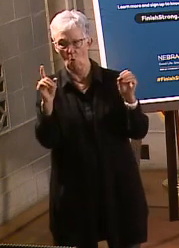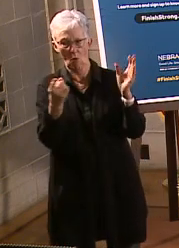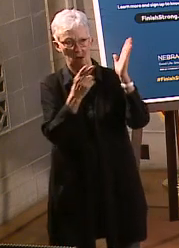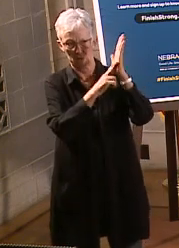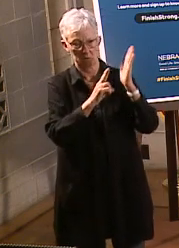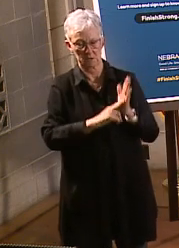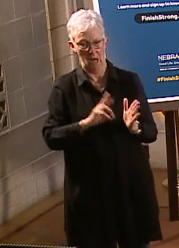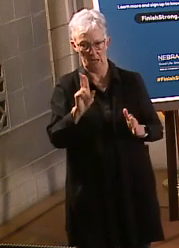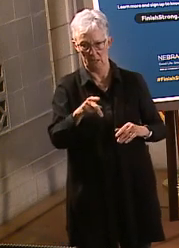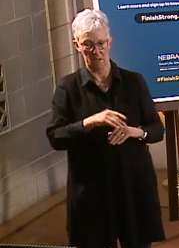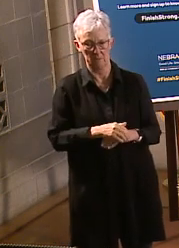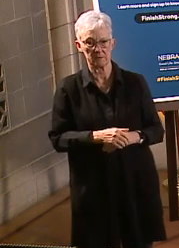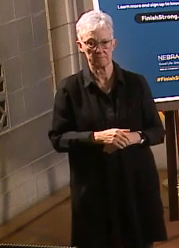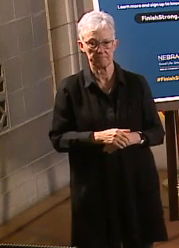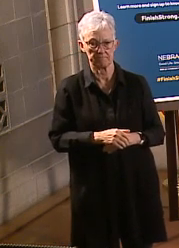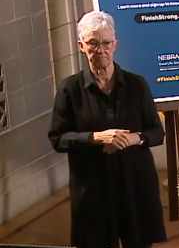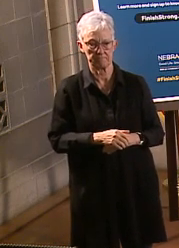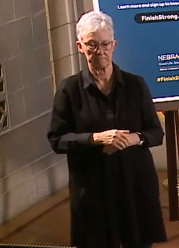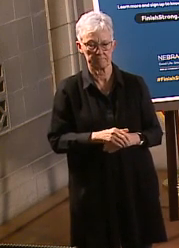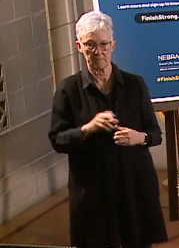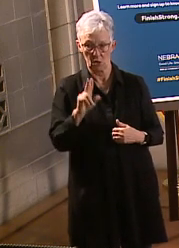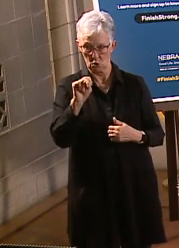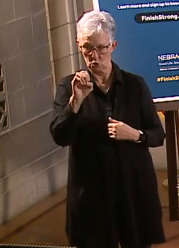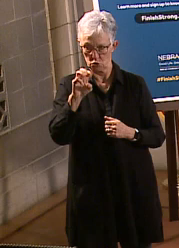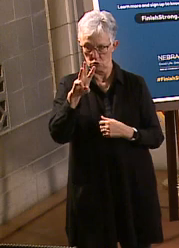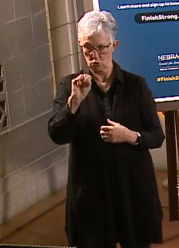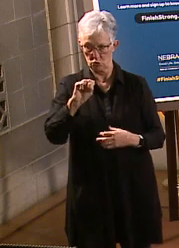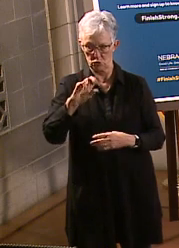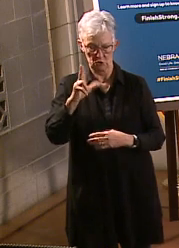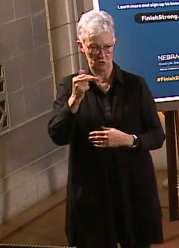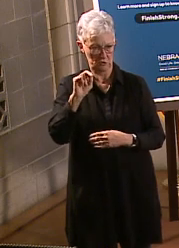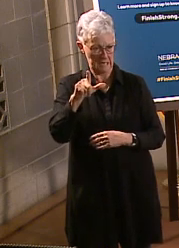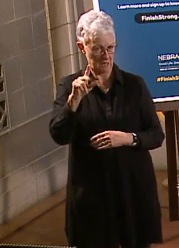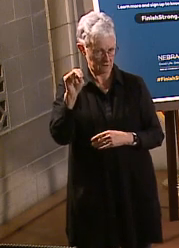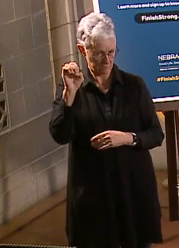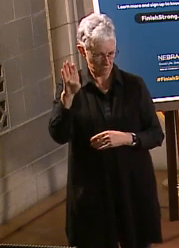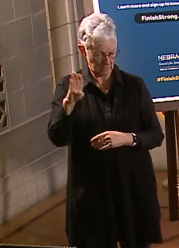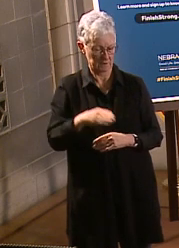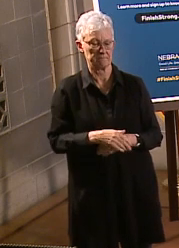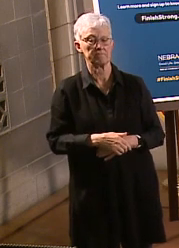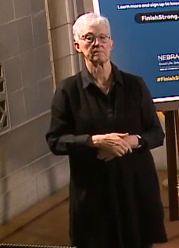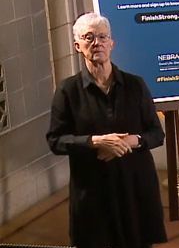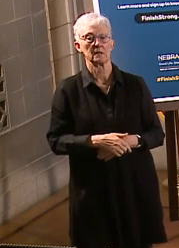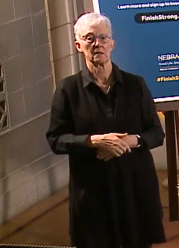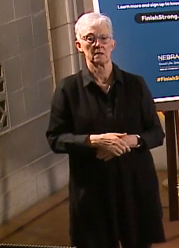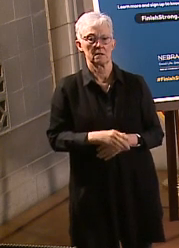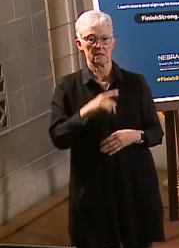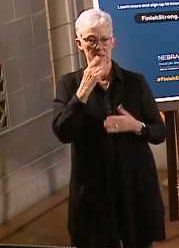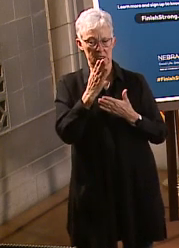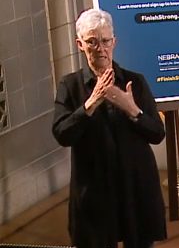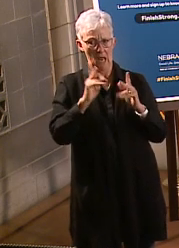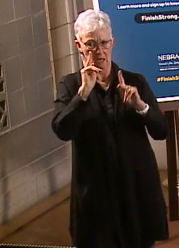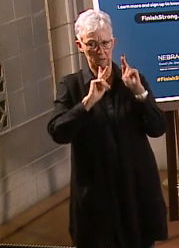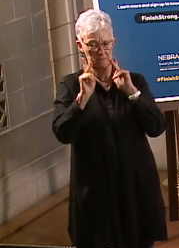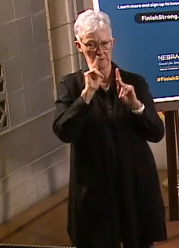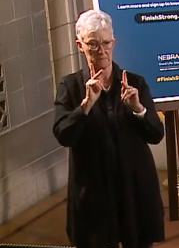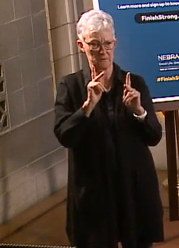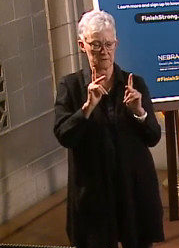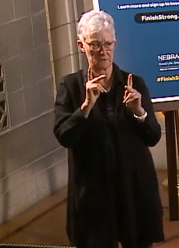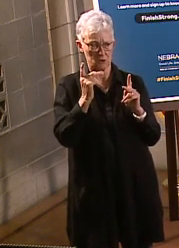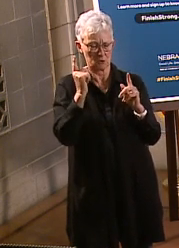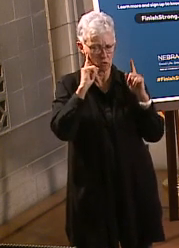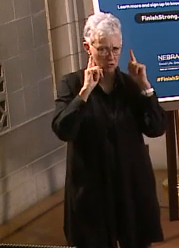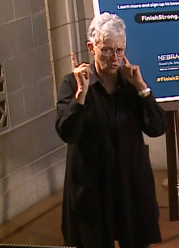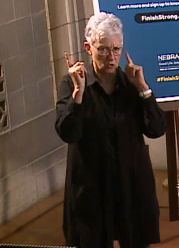Patrick Jansen, News Channel Nebraska. There has been some information shared about how vaccine responds to new coronavirus